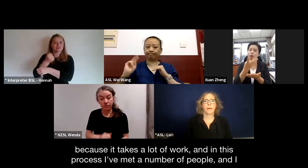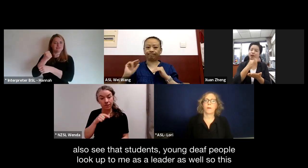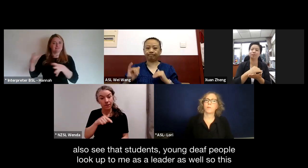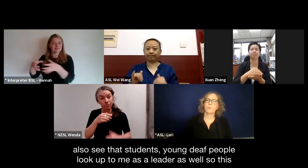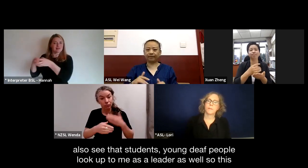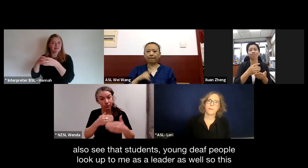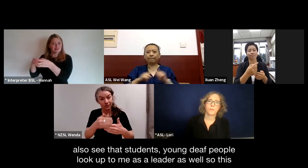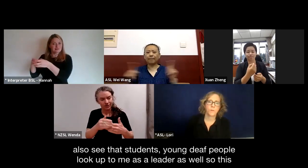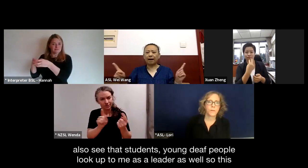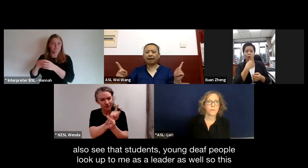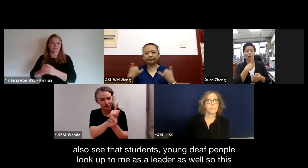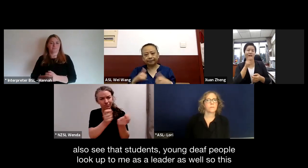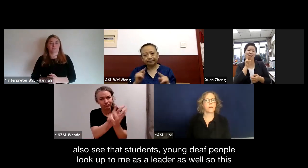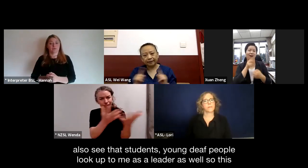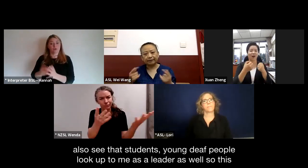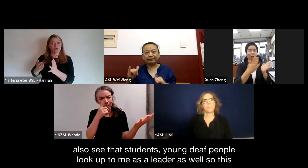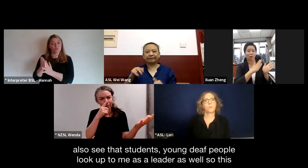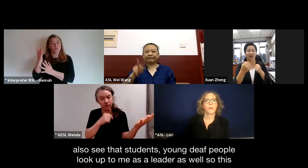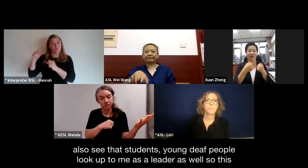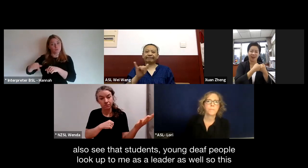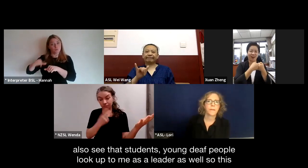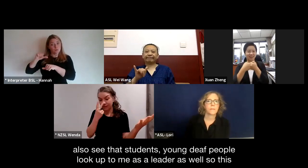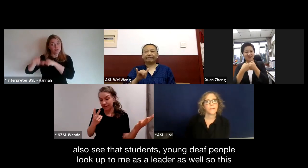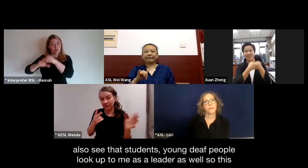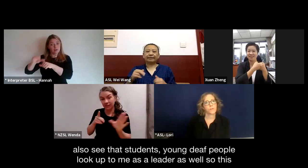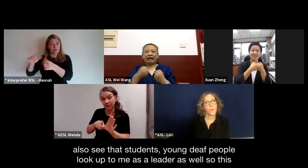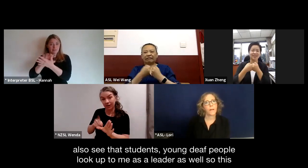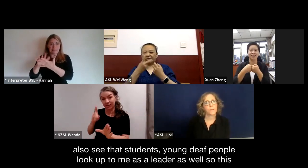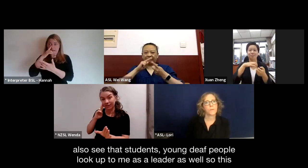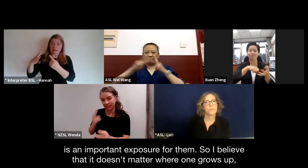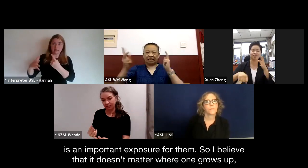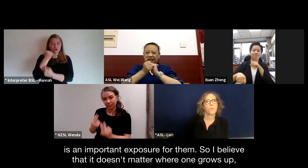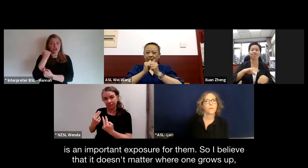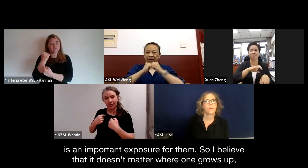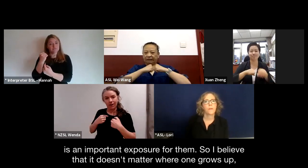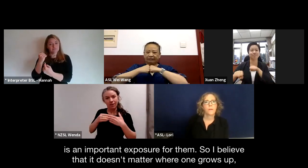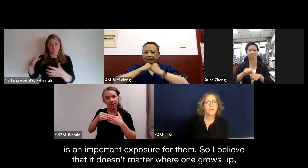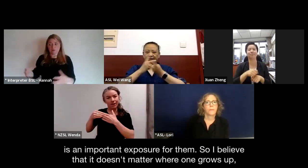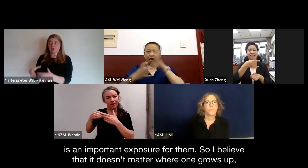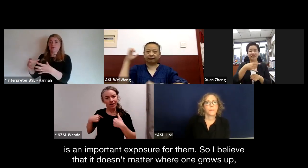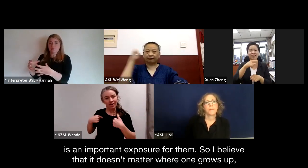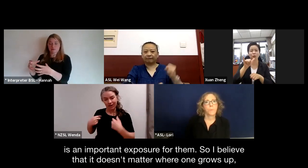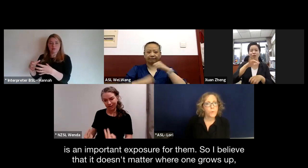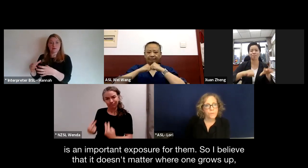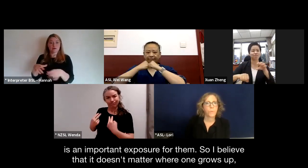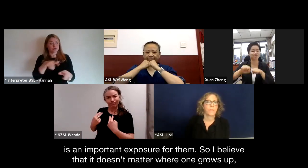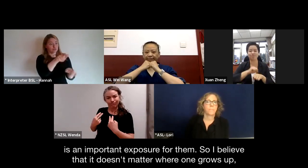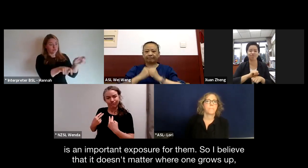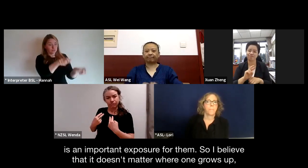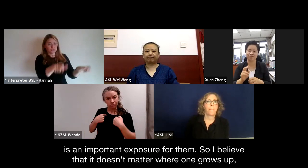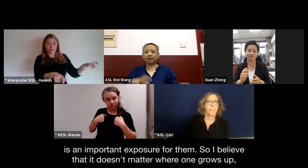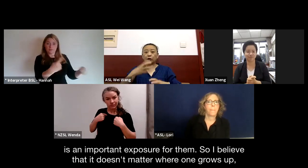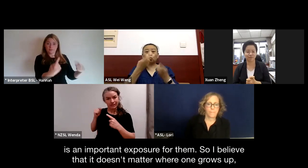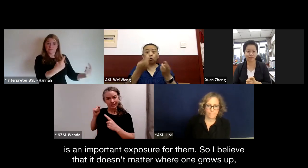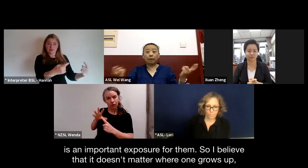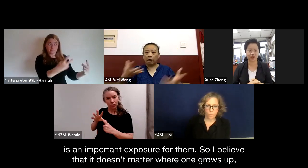And I also see that students, young deaf people look up to me as a leader as well. So this is an important exposure for them.